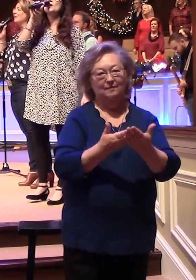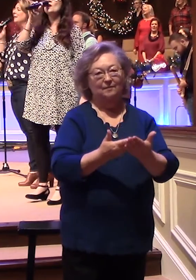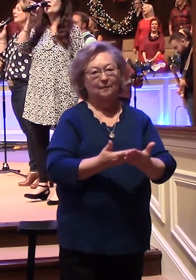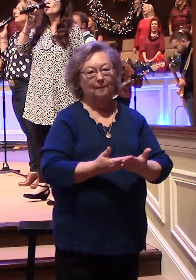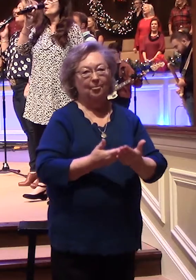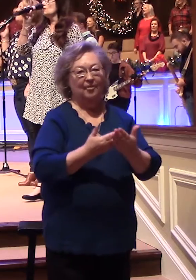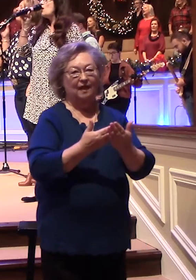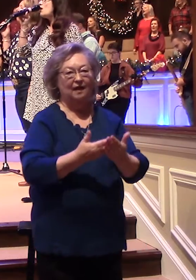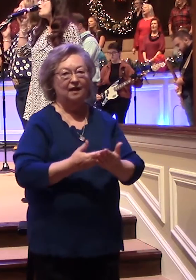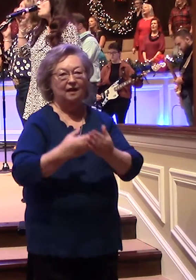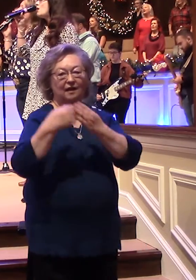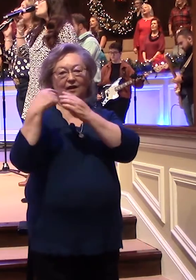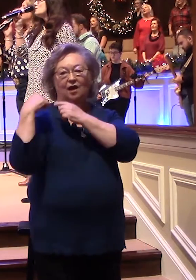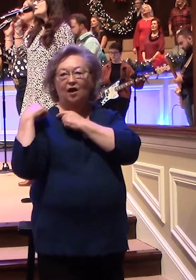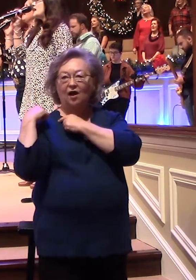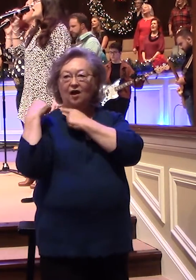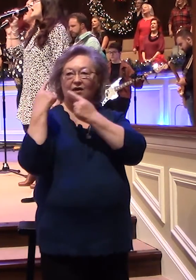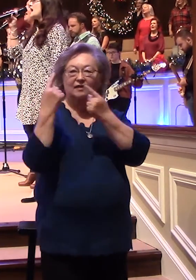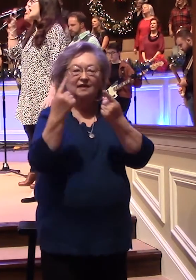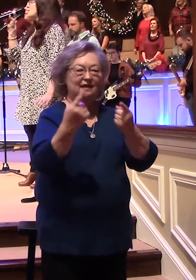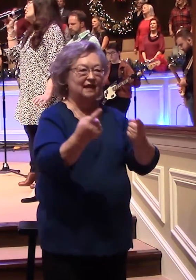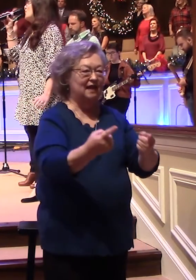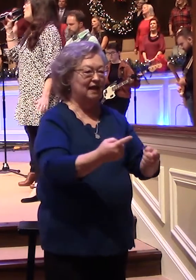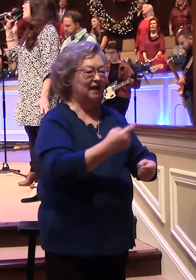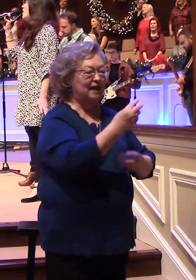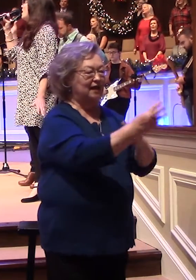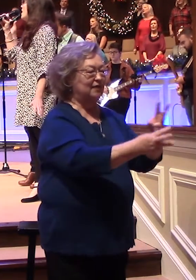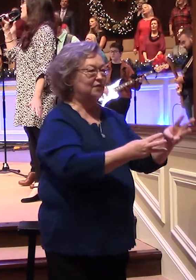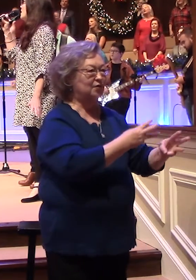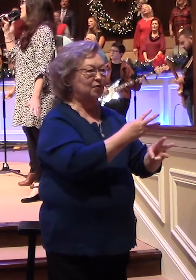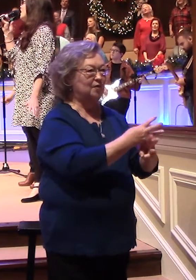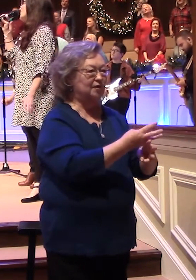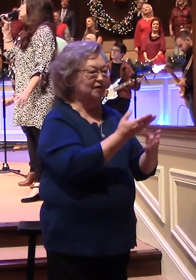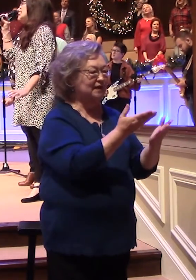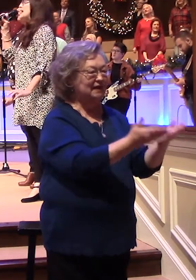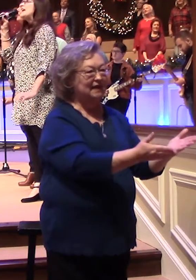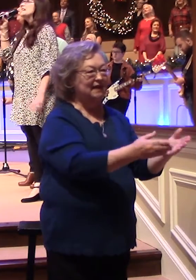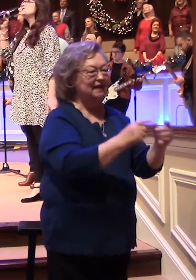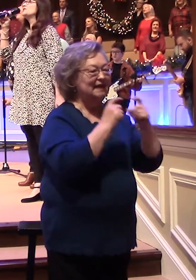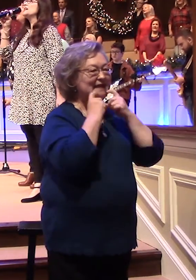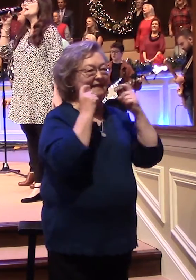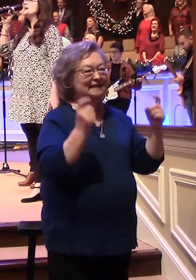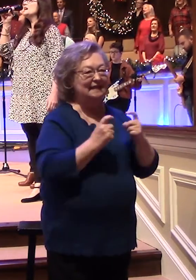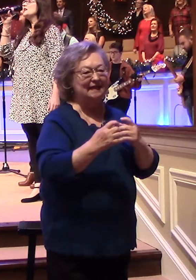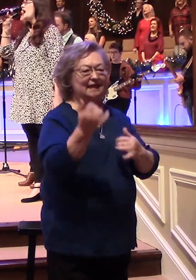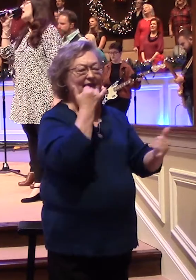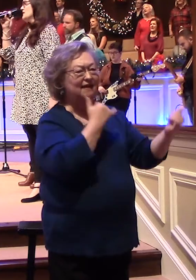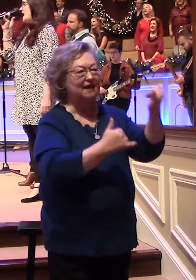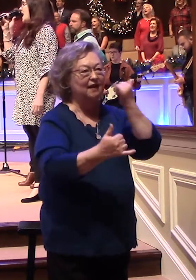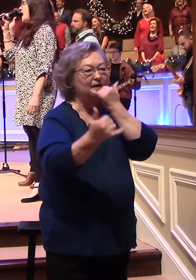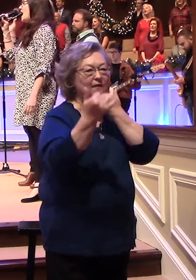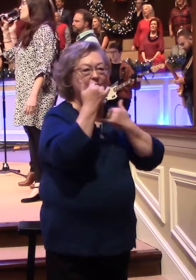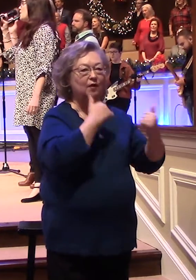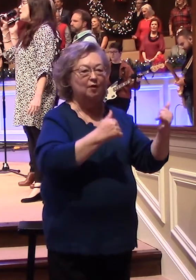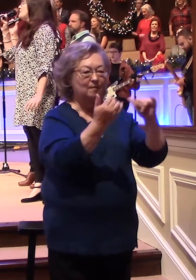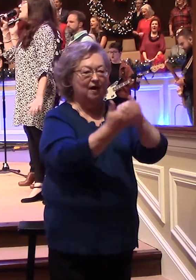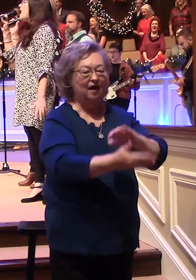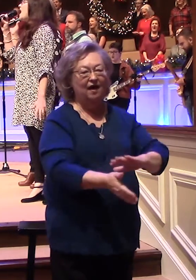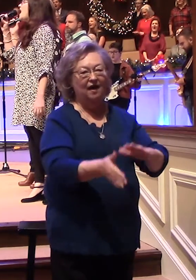birth. Come, the world in sin and error